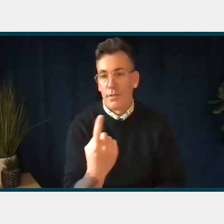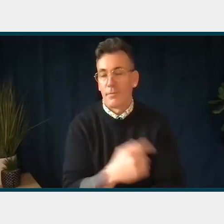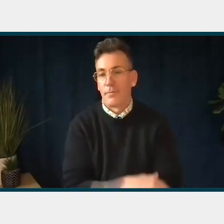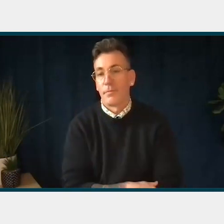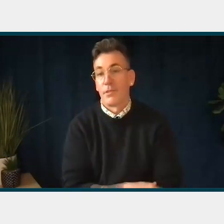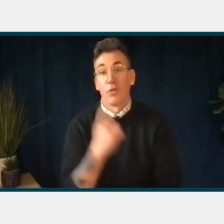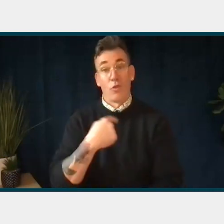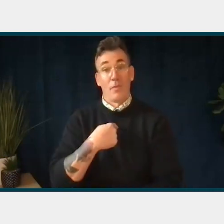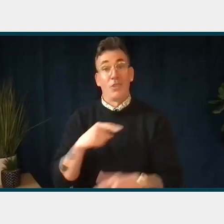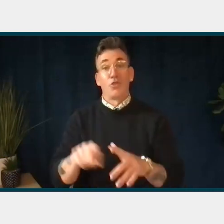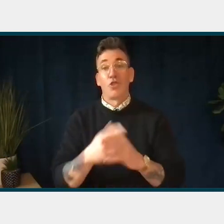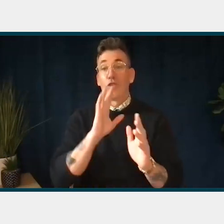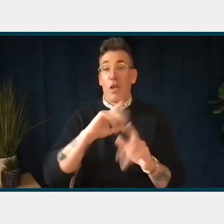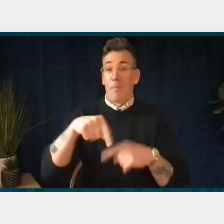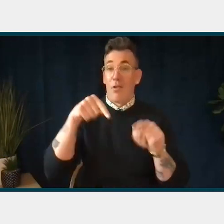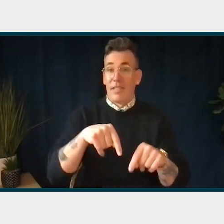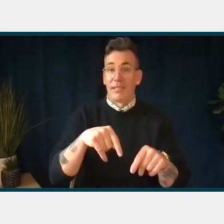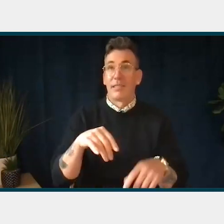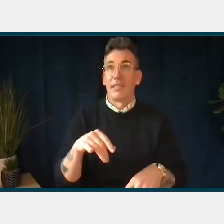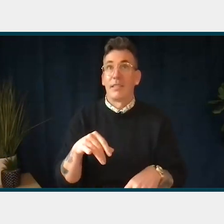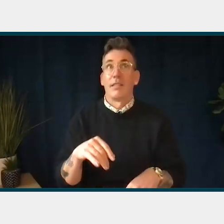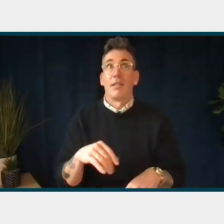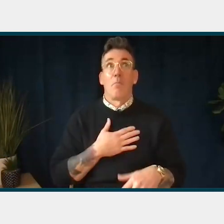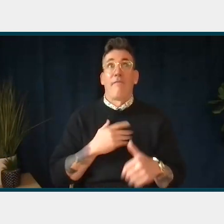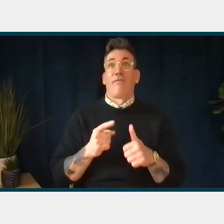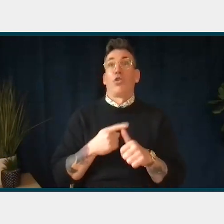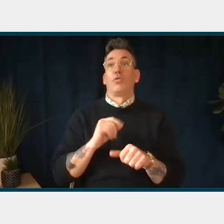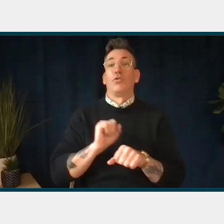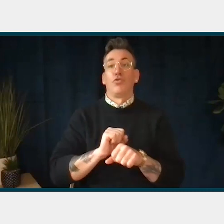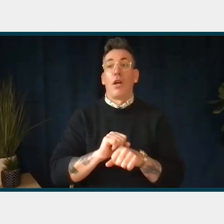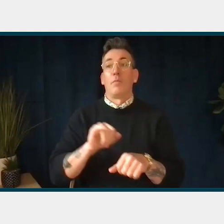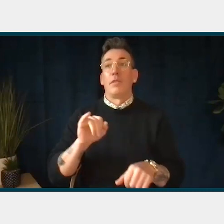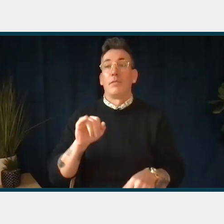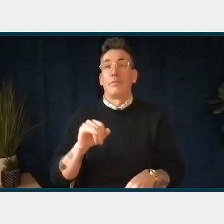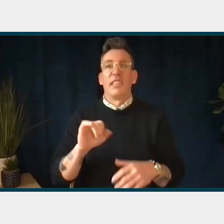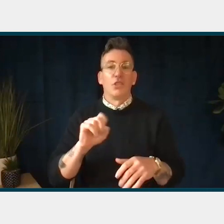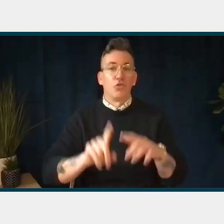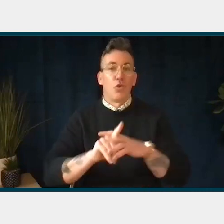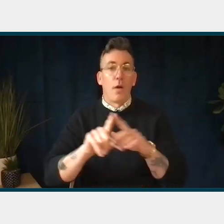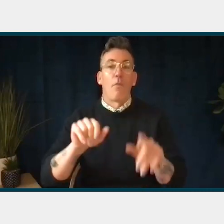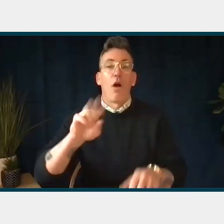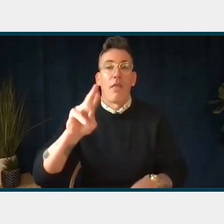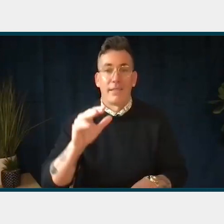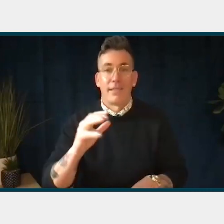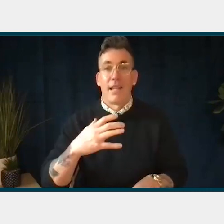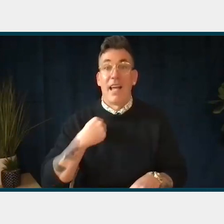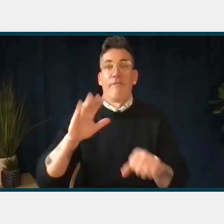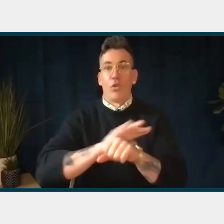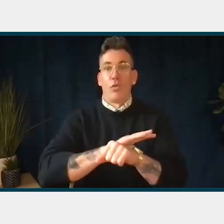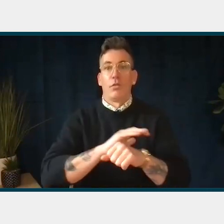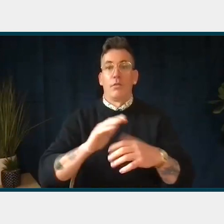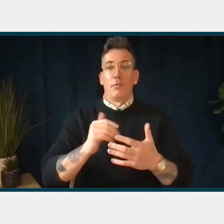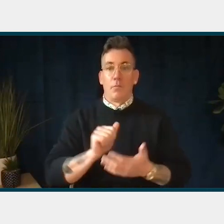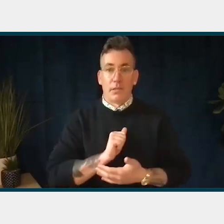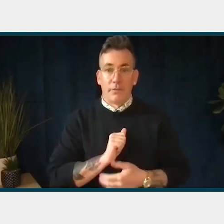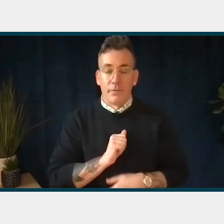just one deaf identity. It cannot all be encompassed in one. So when we're talking about this, my first job is to